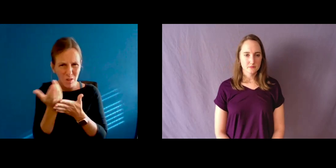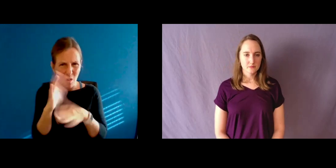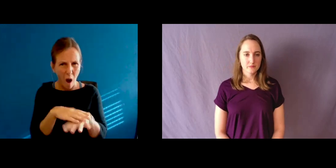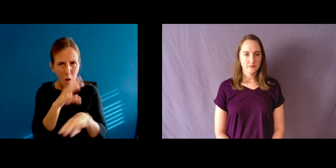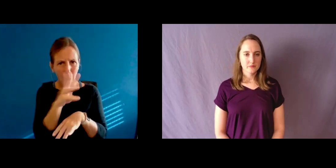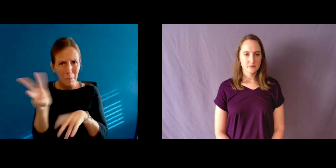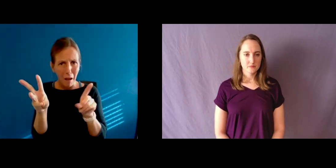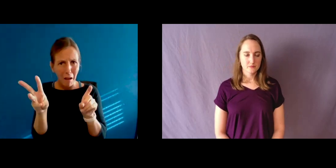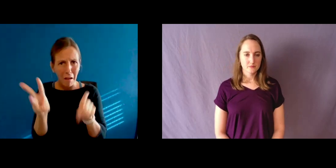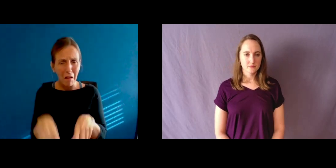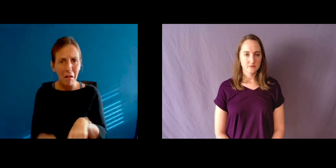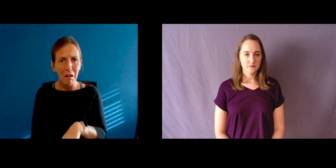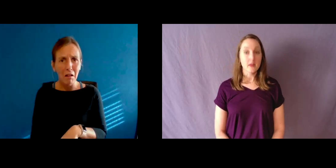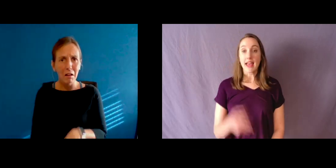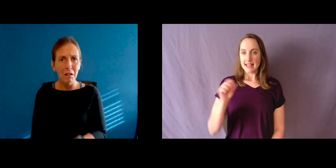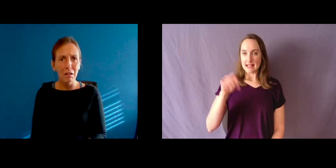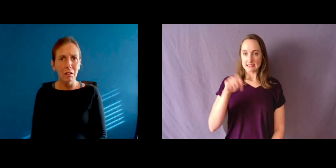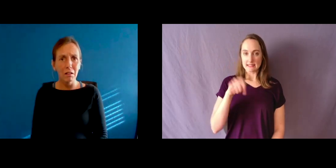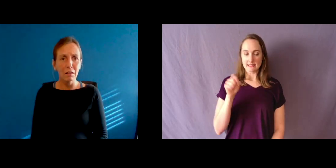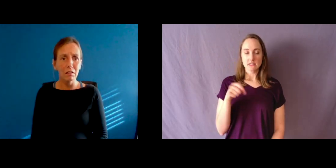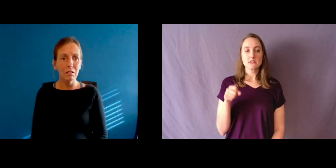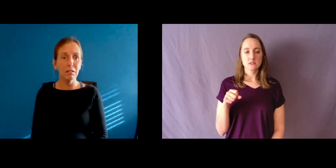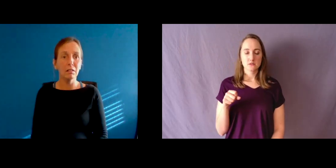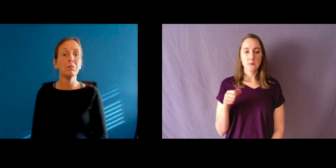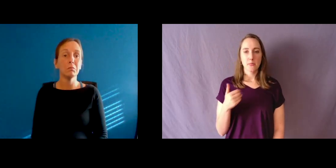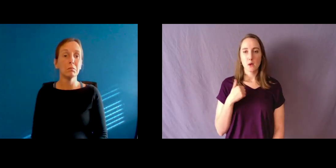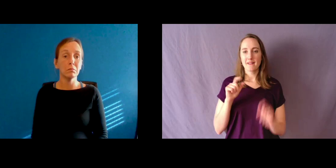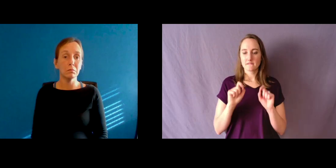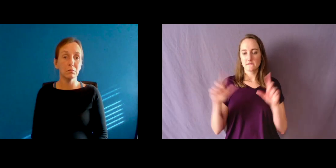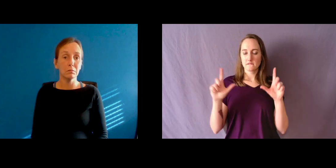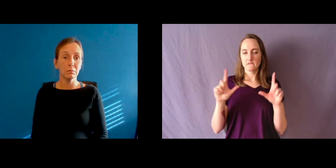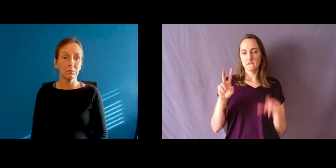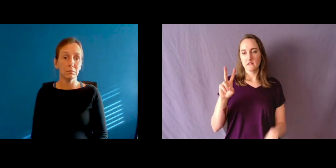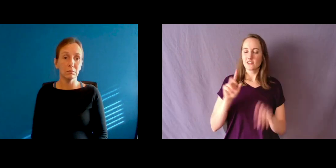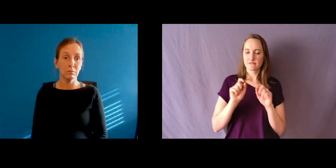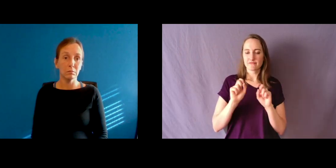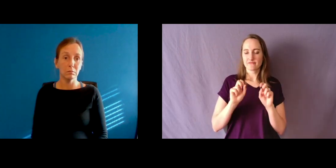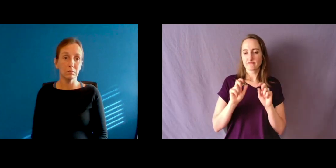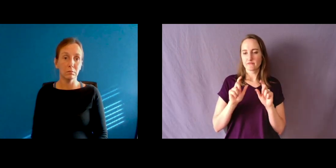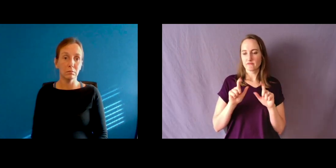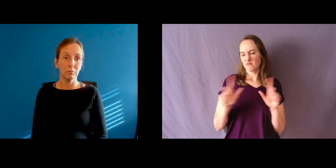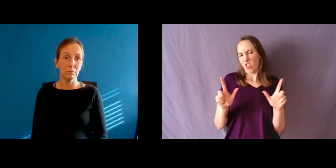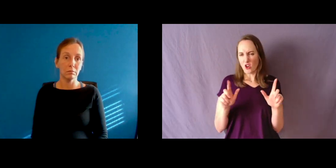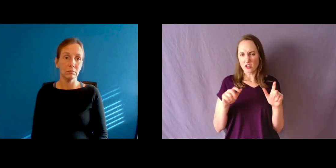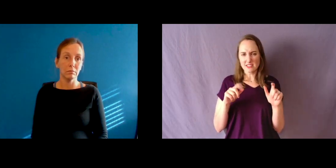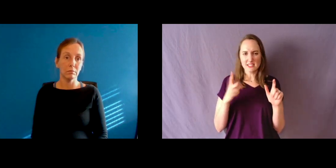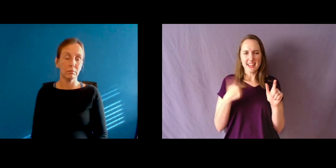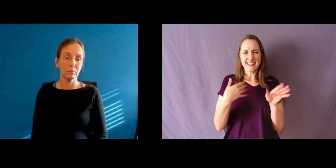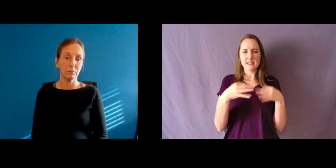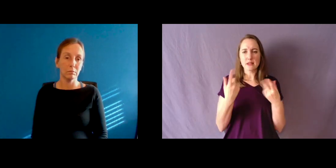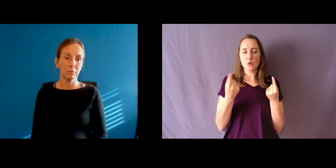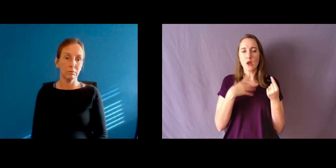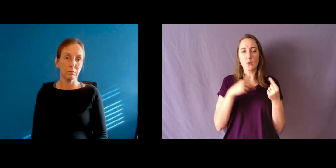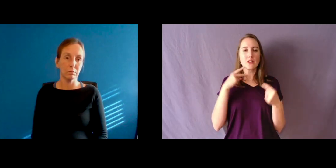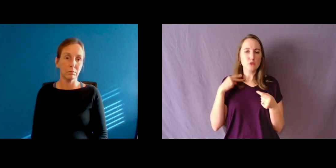website? Yes. Yeah. So we have blogs, that kind of explain, what the white stripes